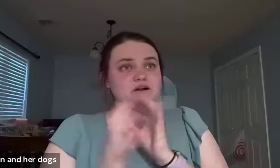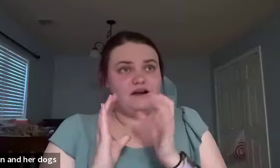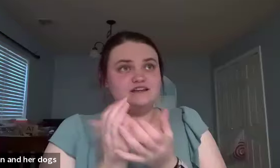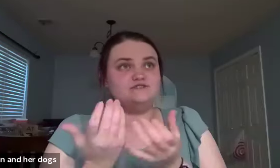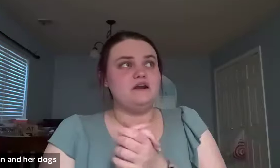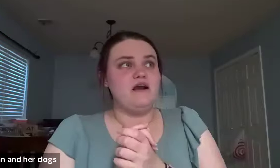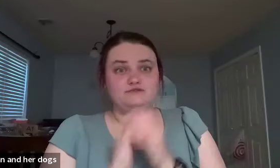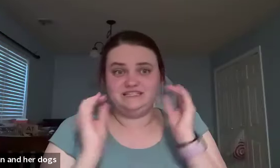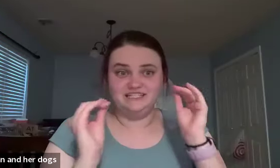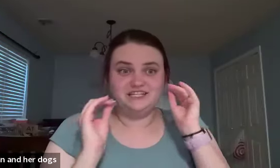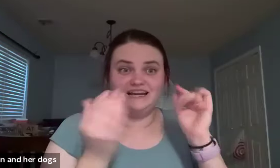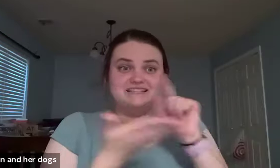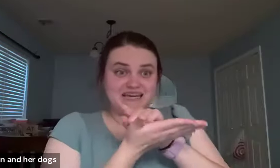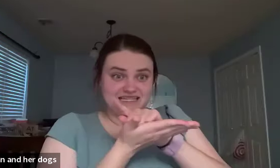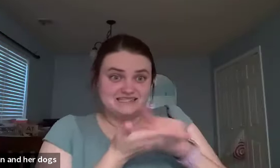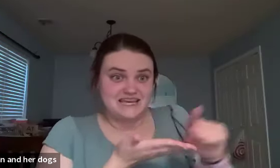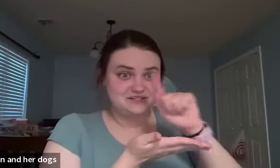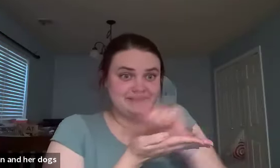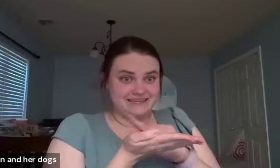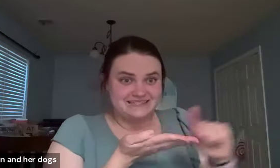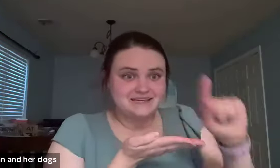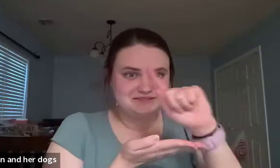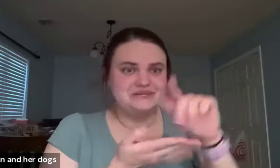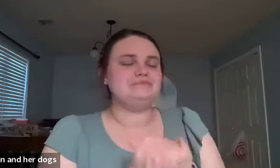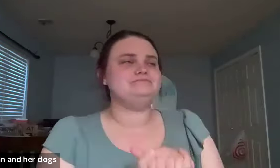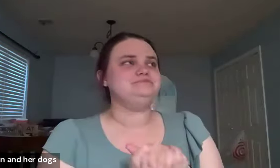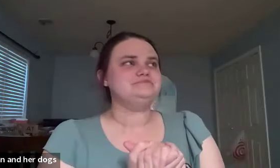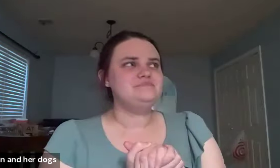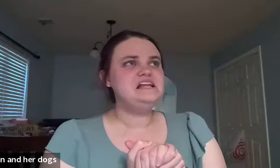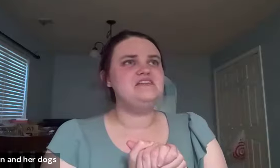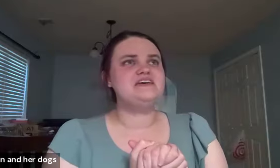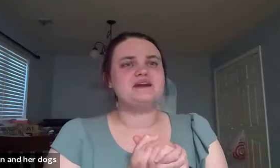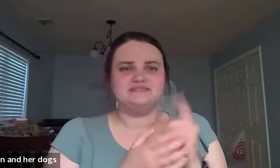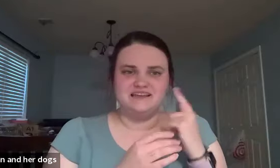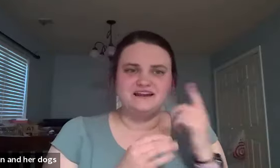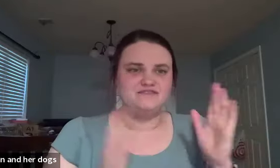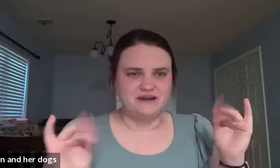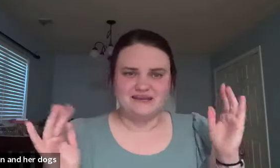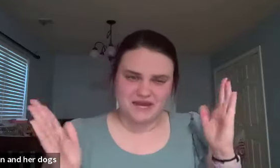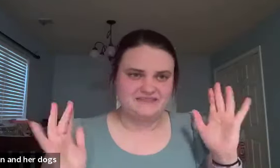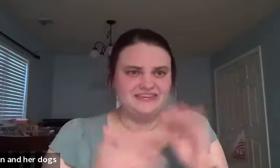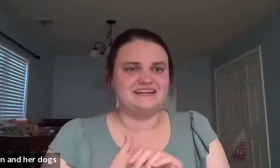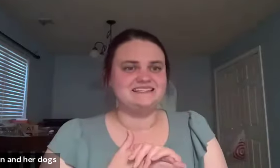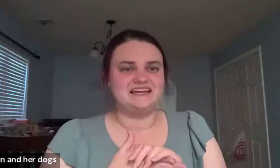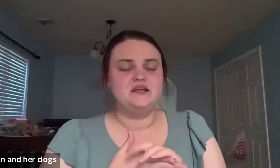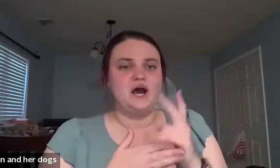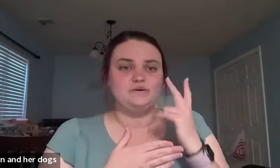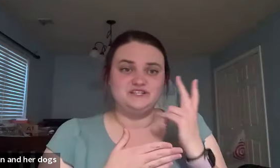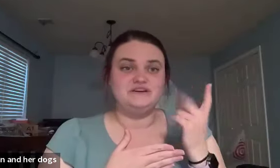one class where I was teaching and I said, it's next week. It's next week. And then when I was telling everybody bye at the end and I said, I will see you